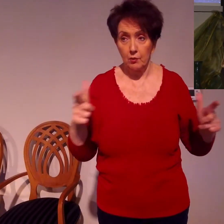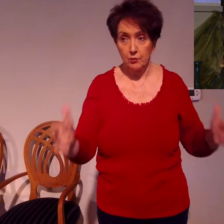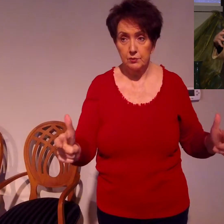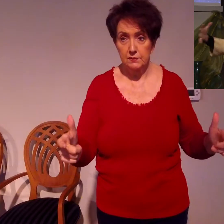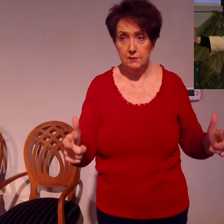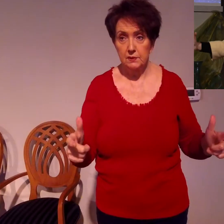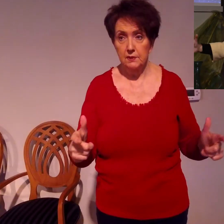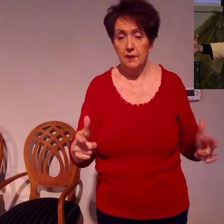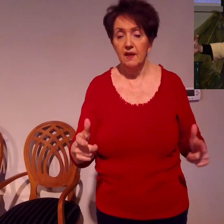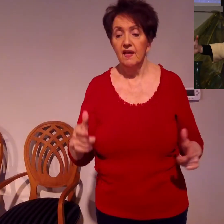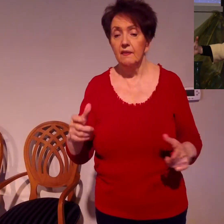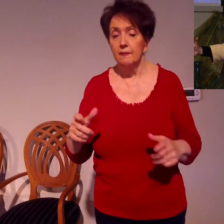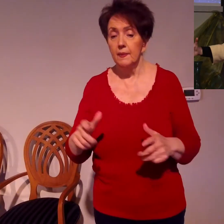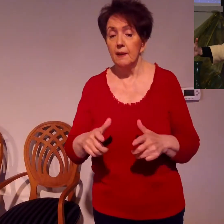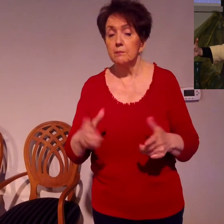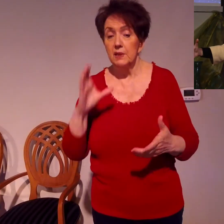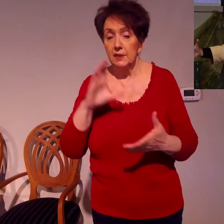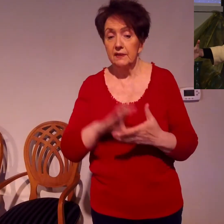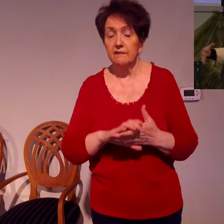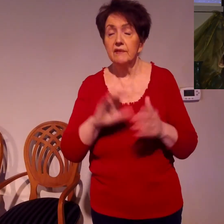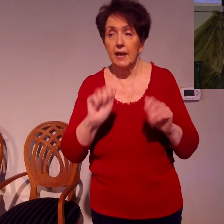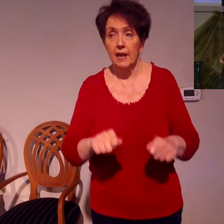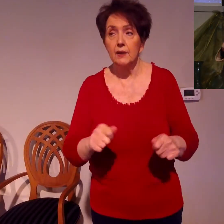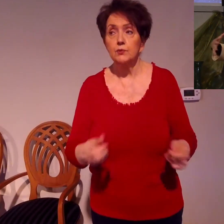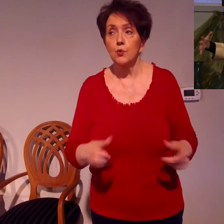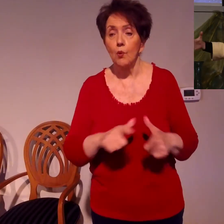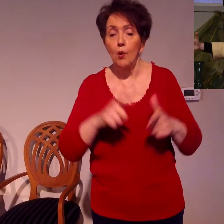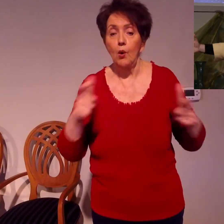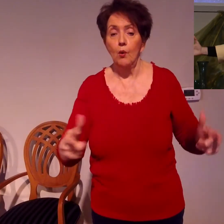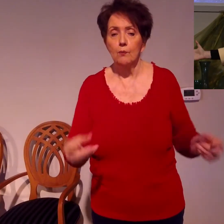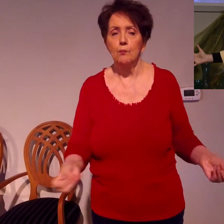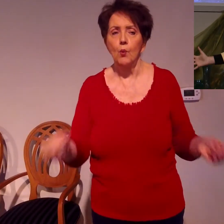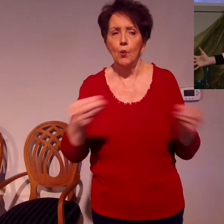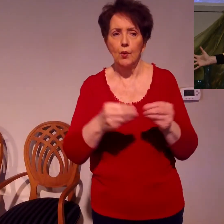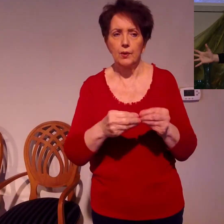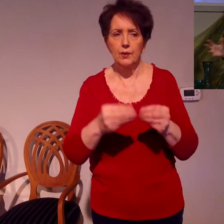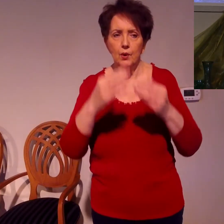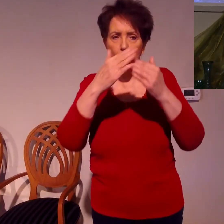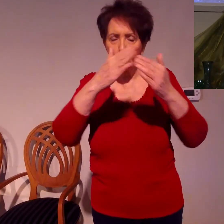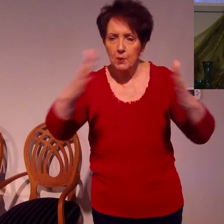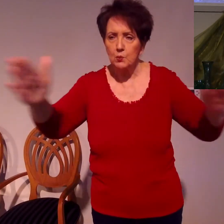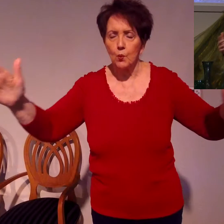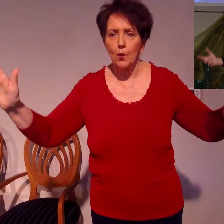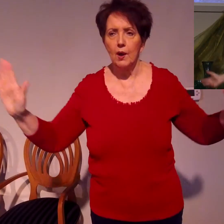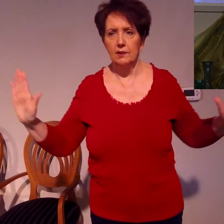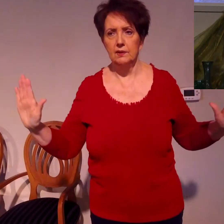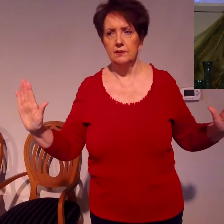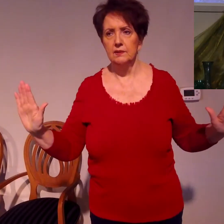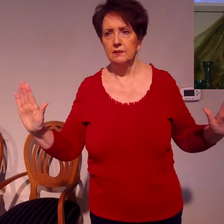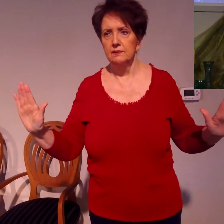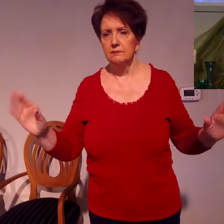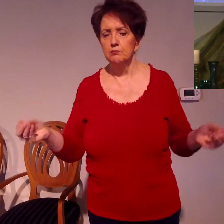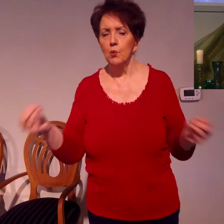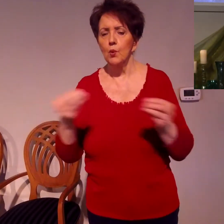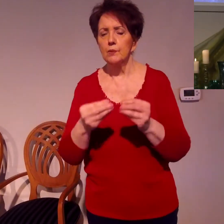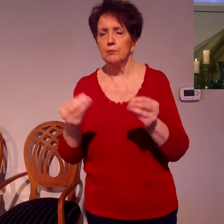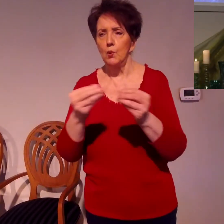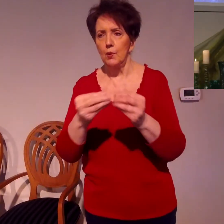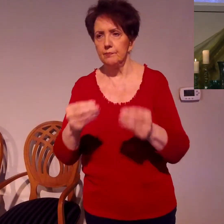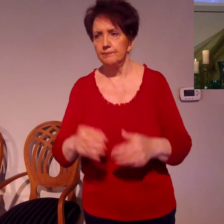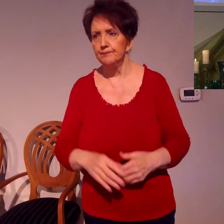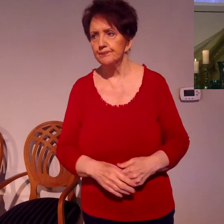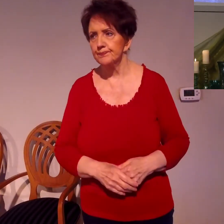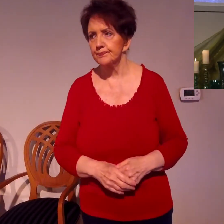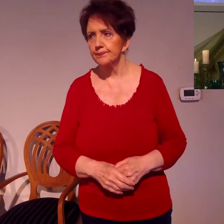are, that belief can grow some more. Open wide. More and more. So,